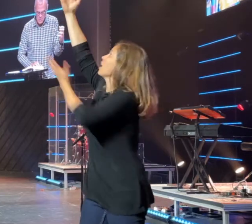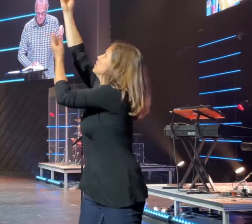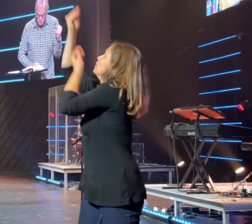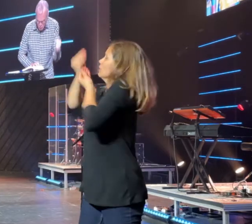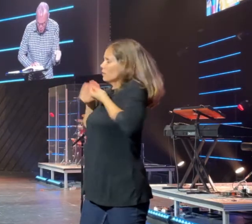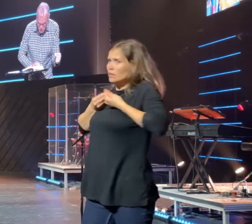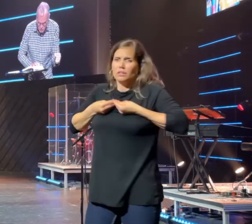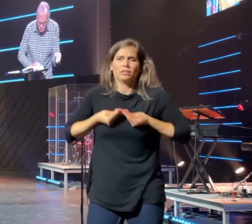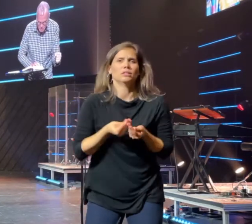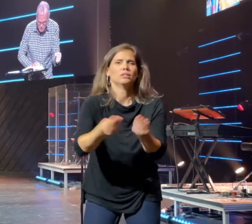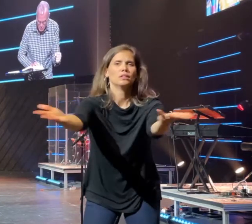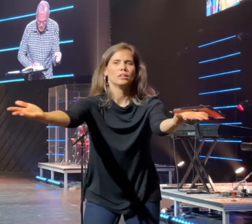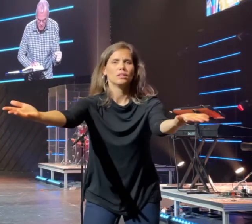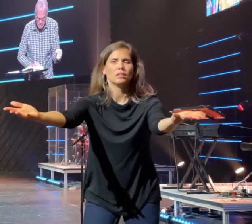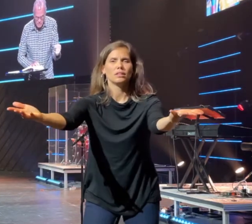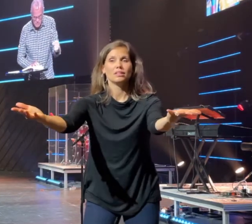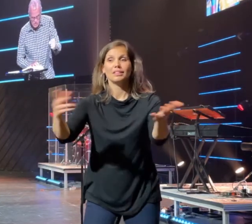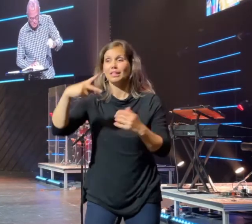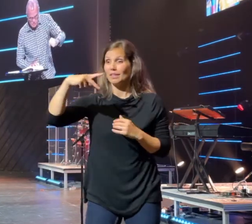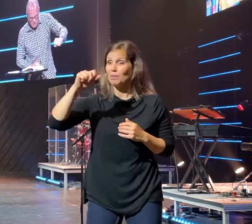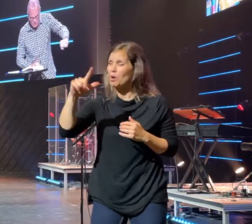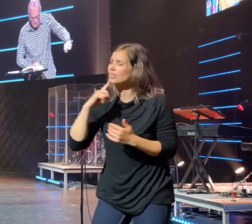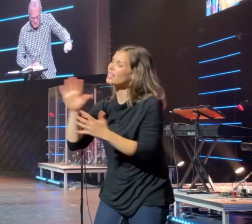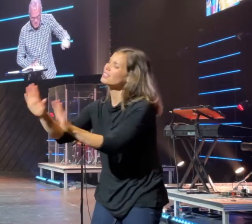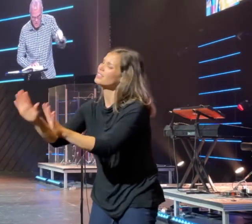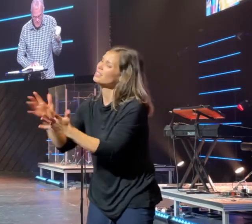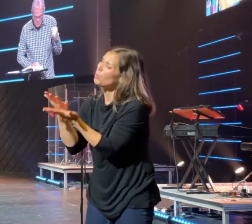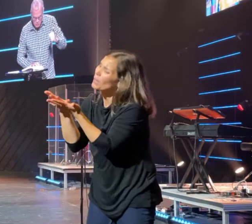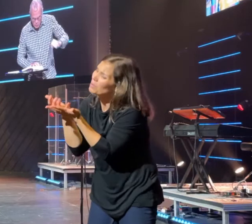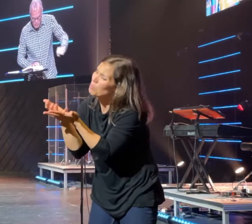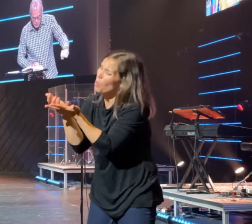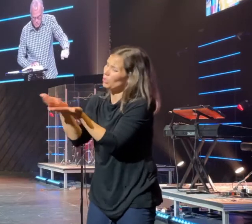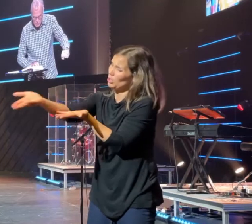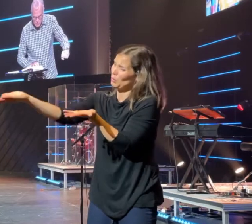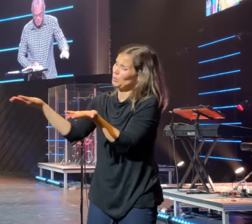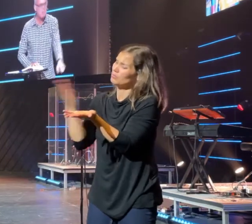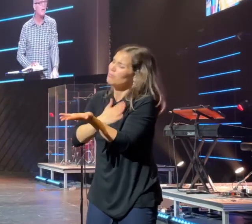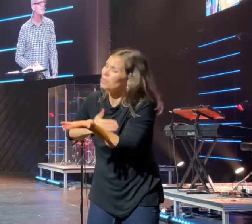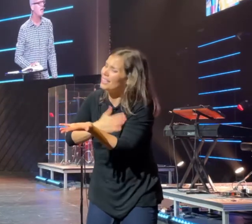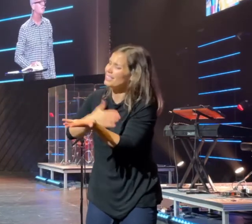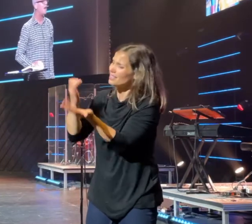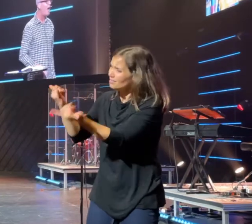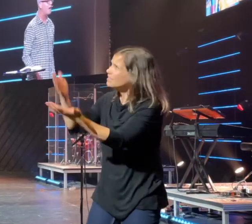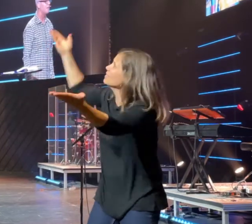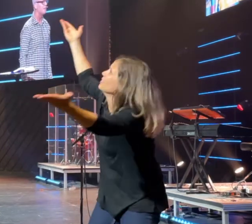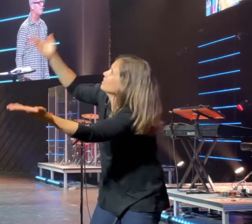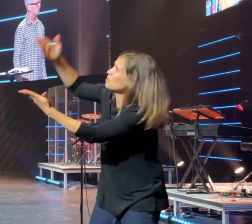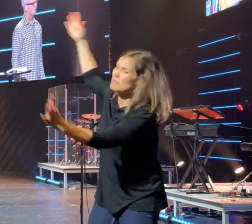We implore you, wow, all of a sudden he shifts and he's talking to them now. He implore you to be reconciled to